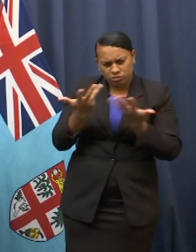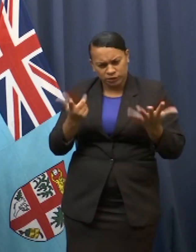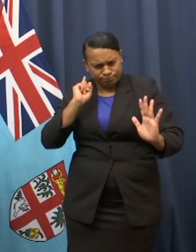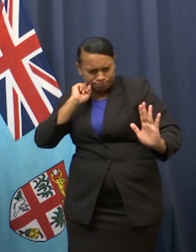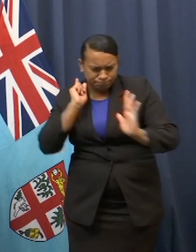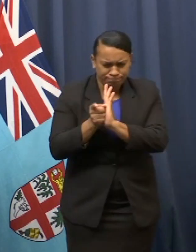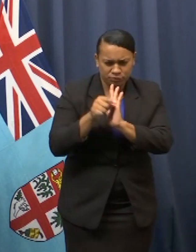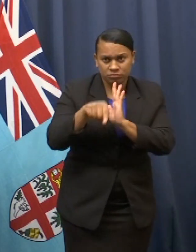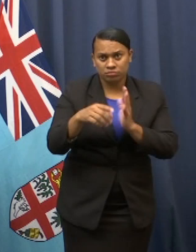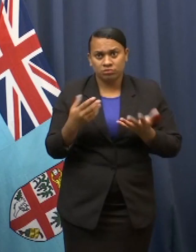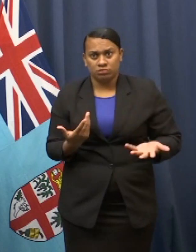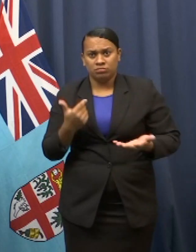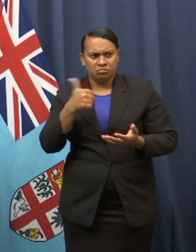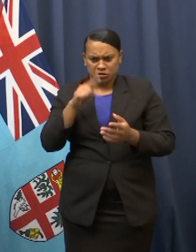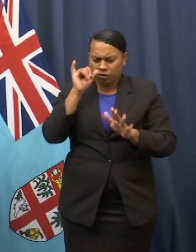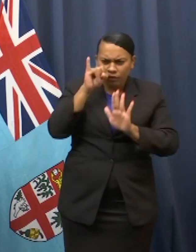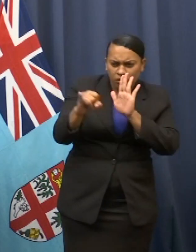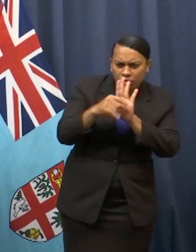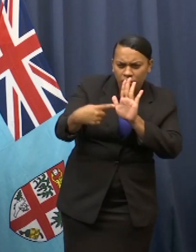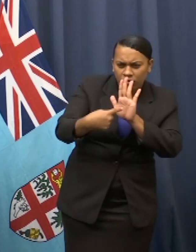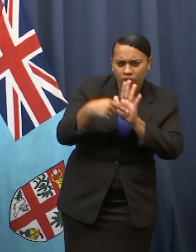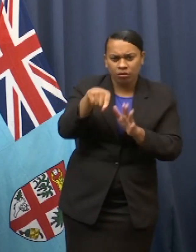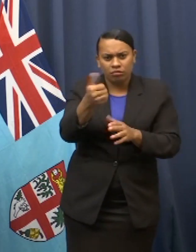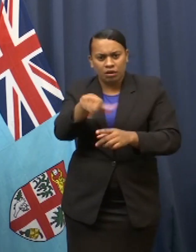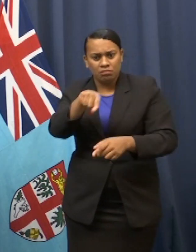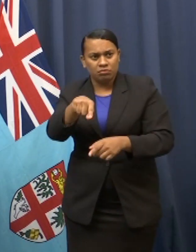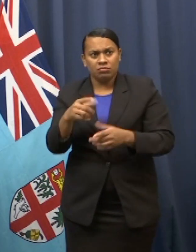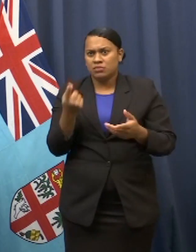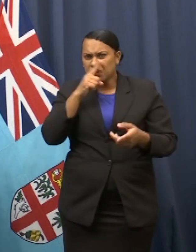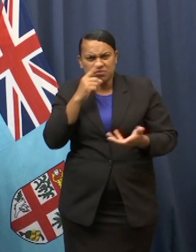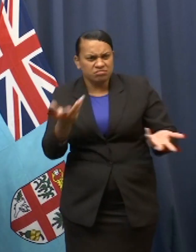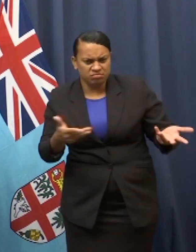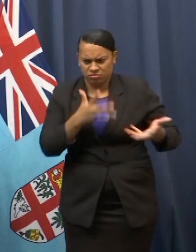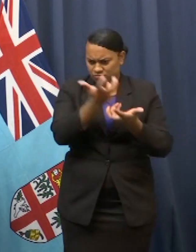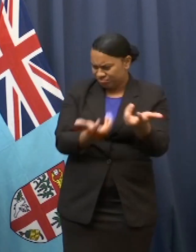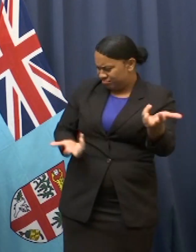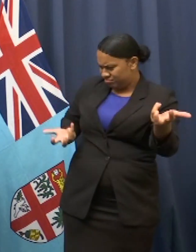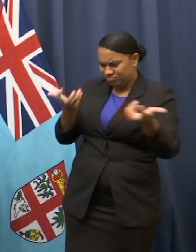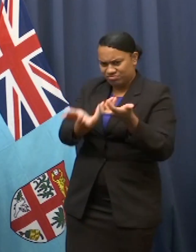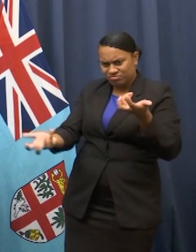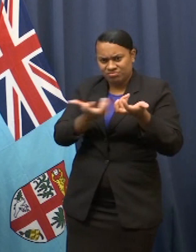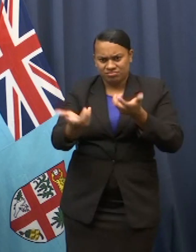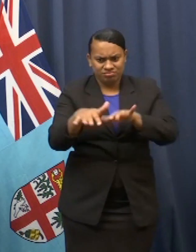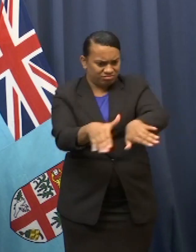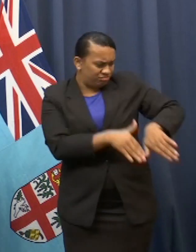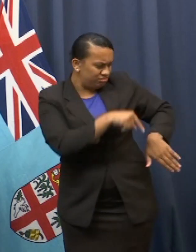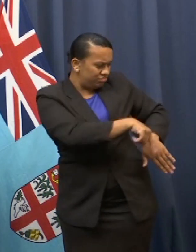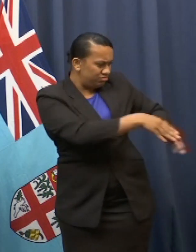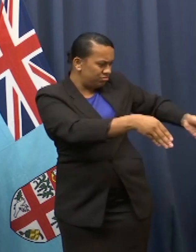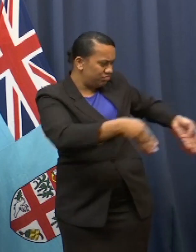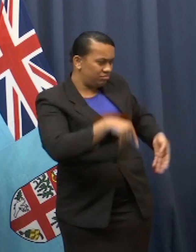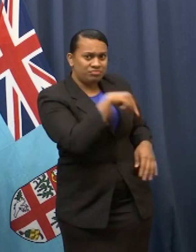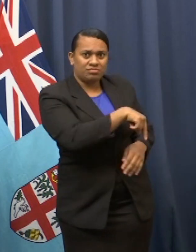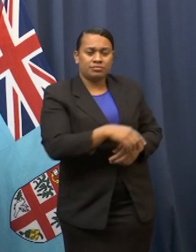2 additional patients who were already safely placed in isolation. But to continue to